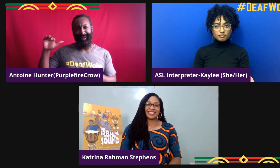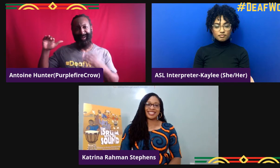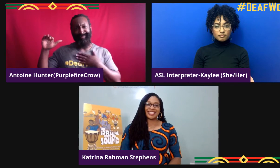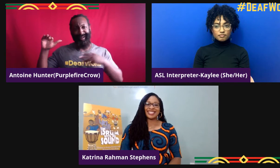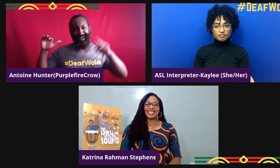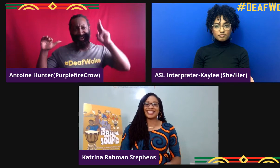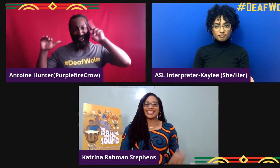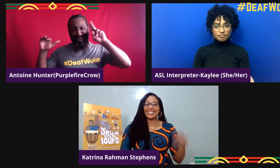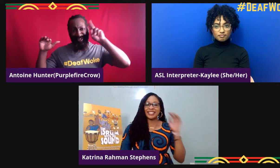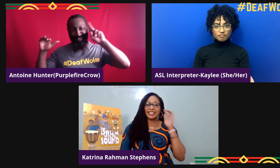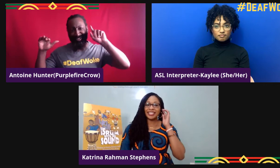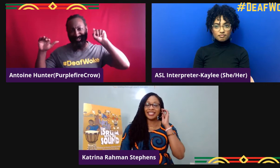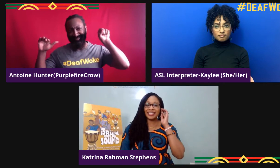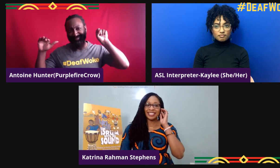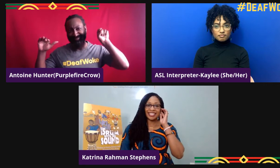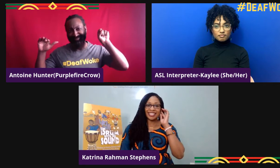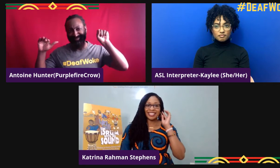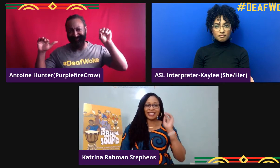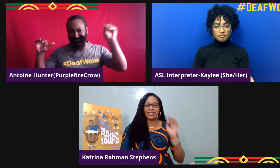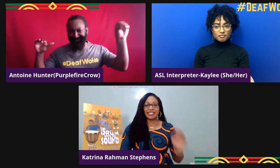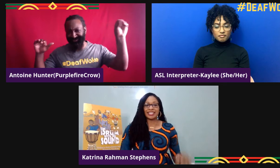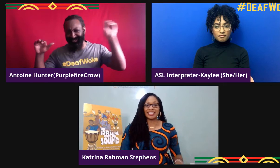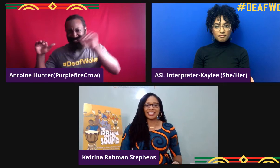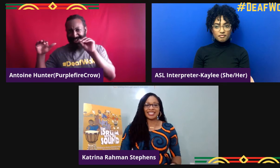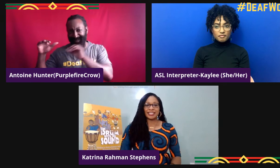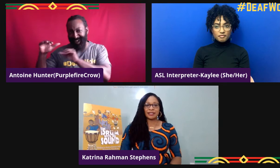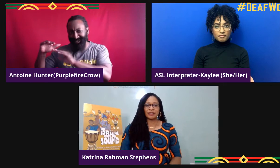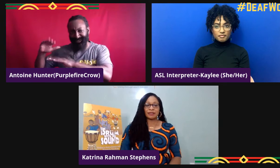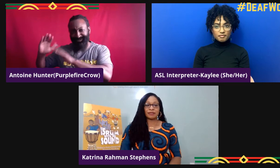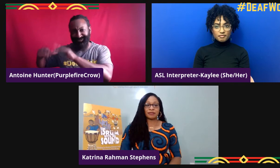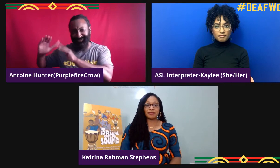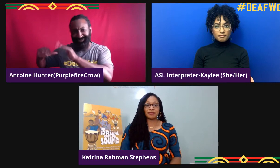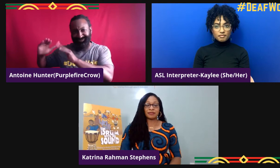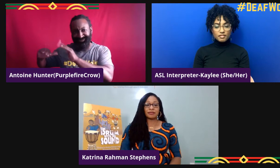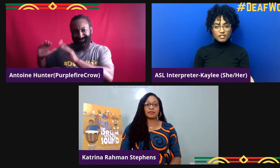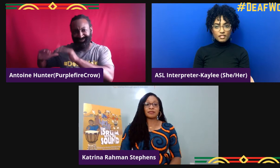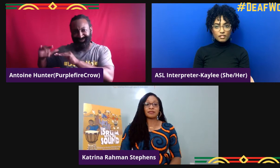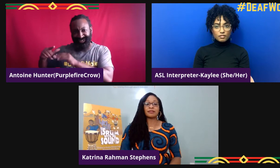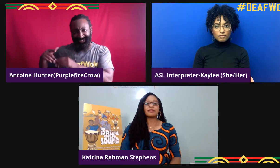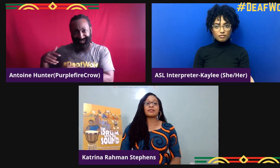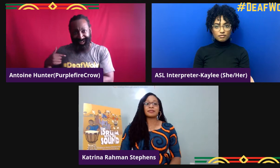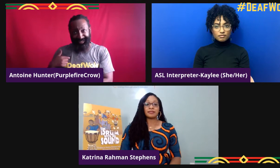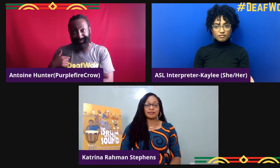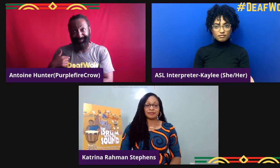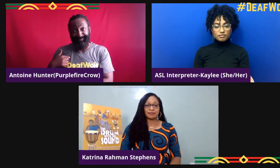Dunje Mumbe. Growing up, my uncle.